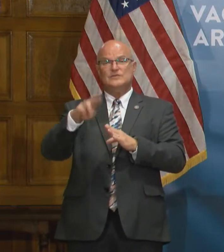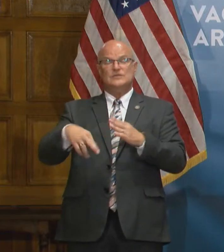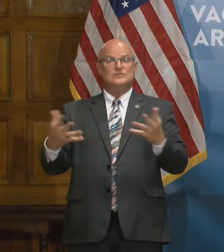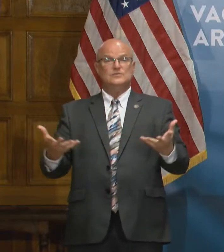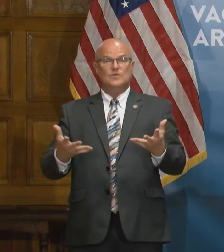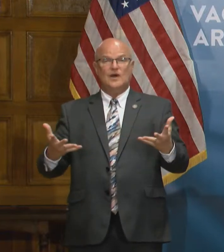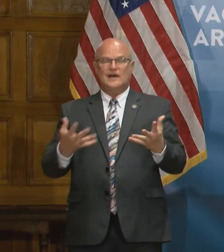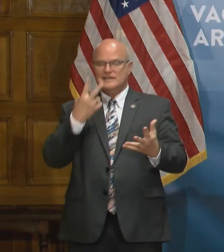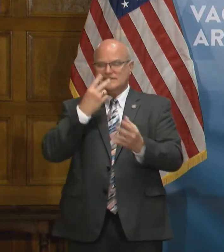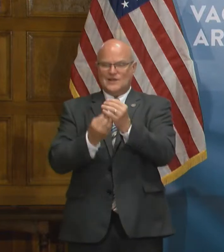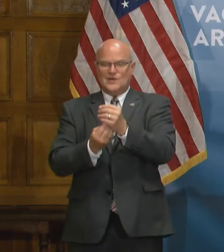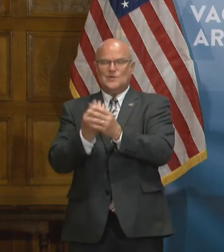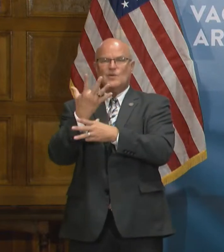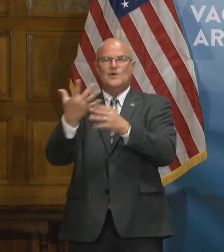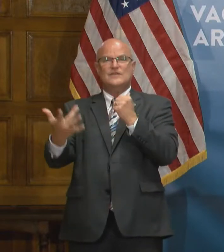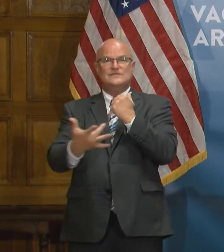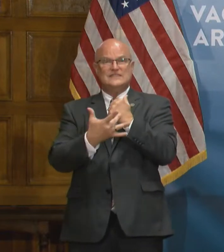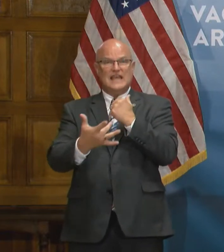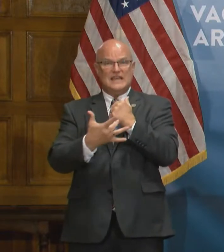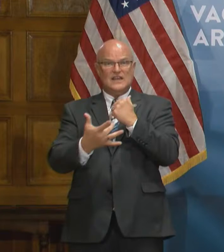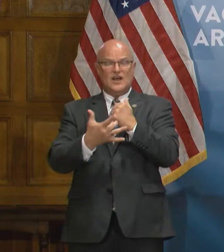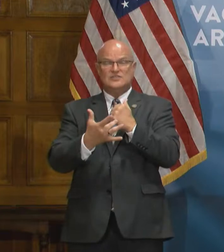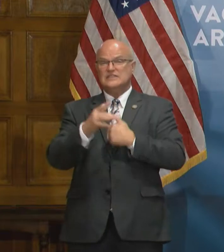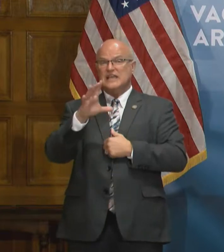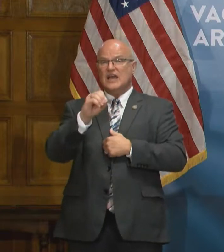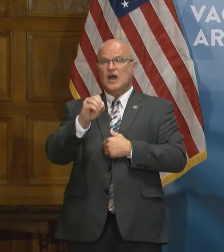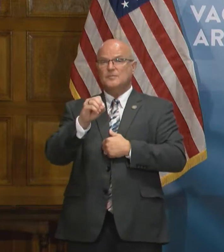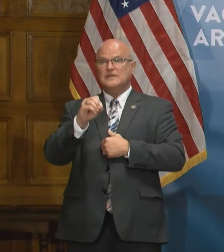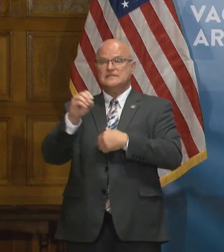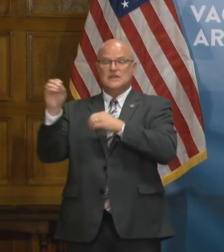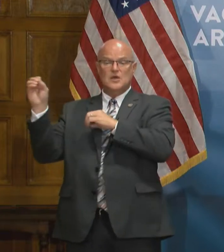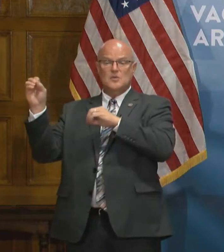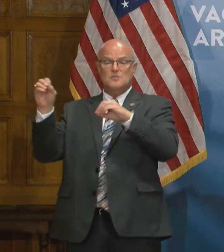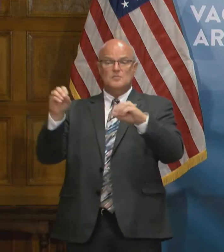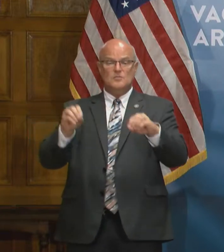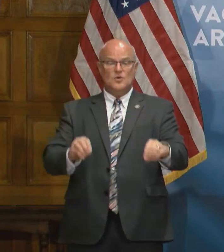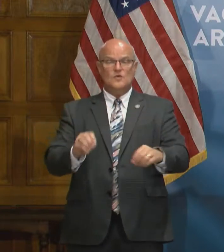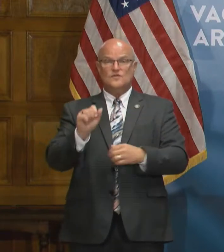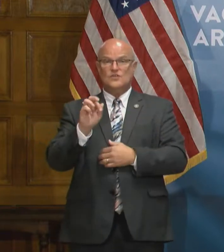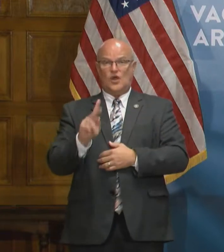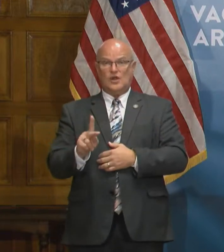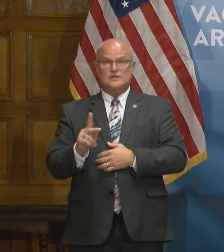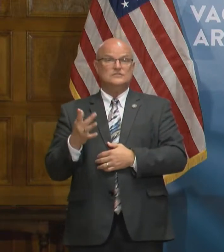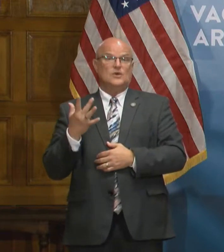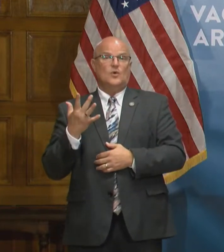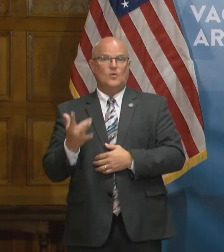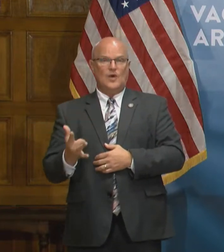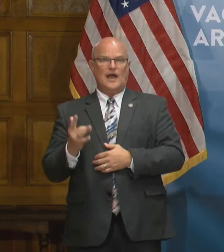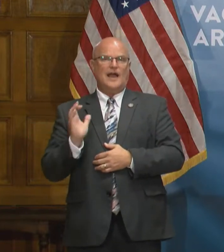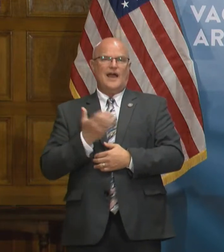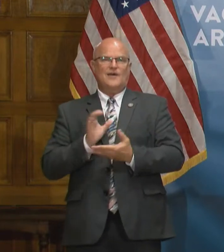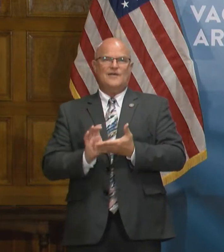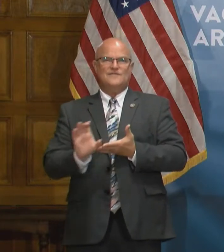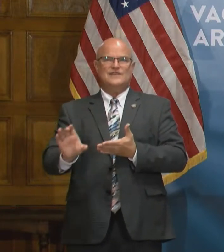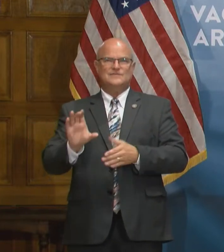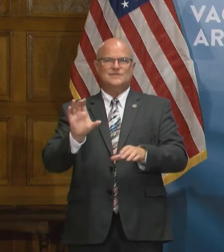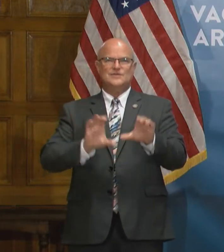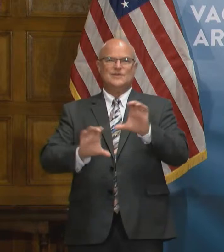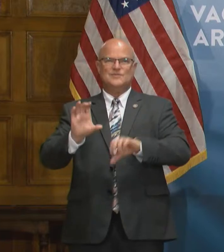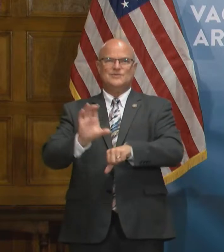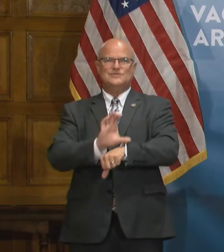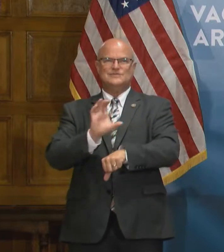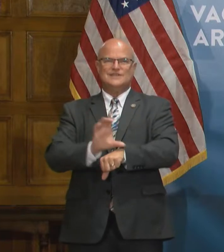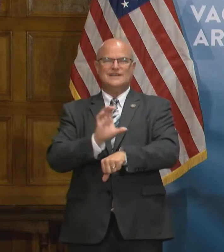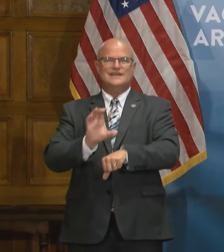we're seeing a growth of technology companies in Arkansas because of our investment in computer